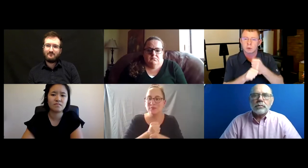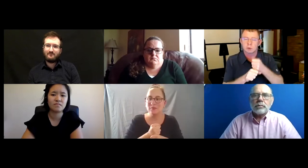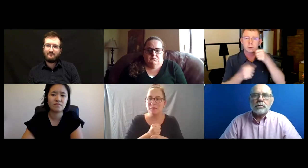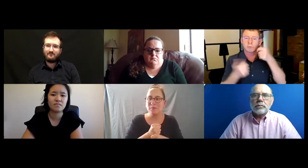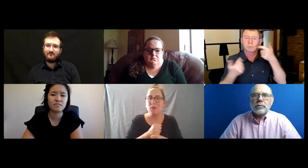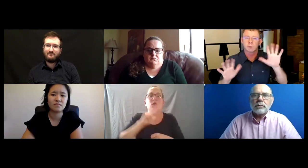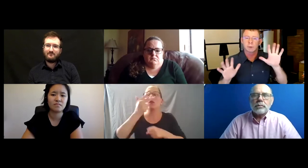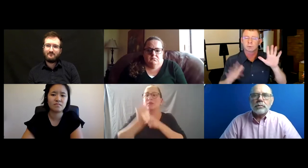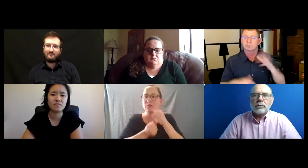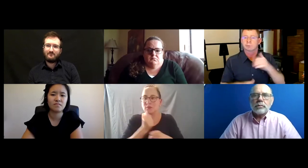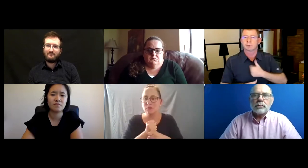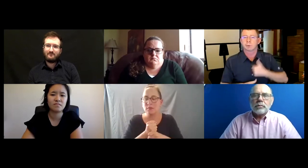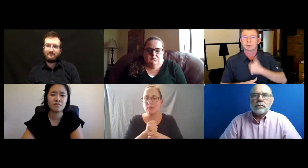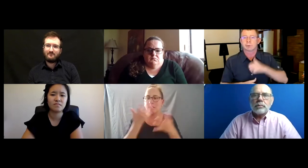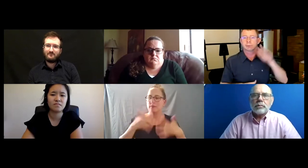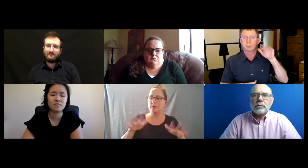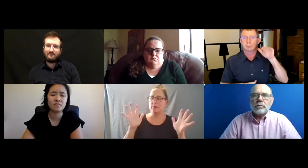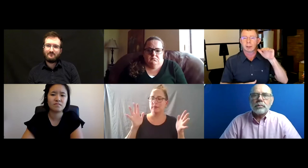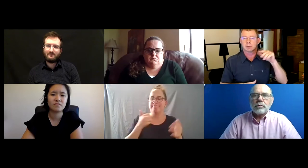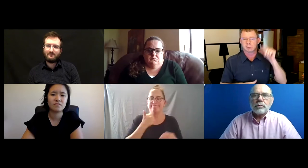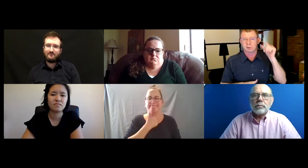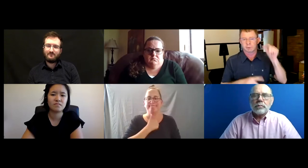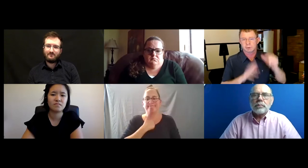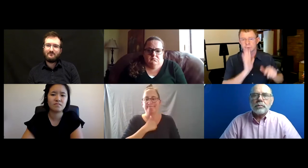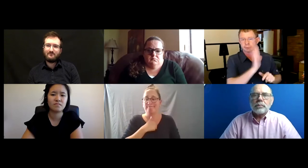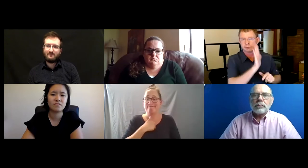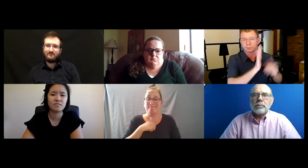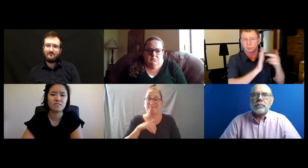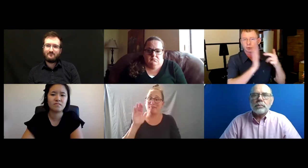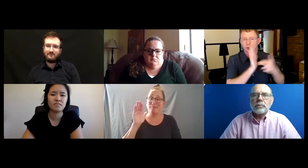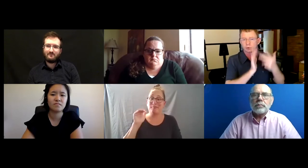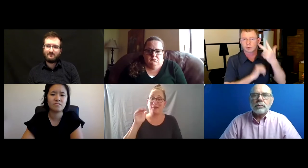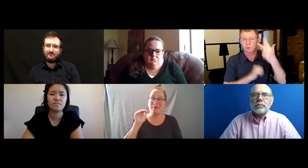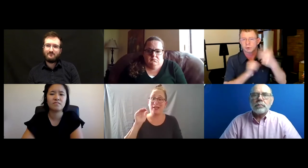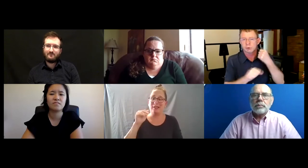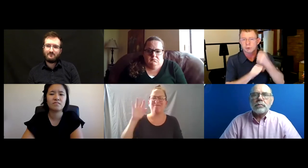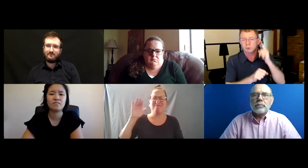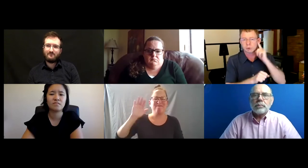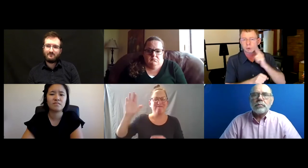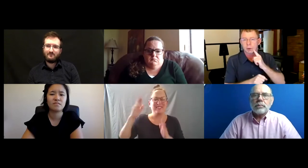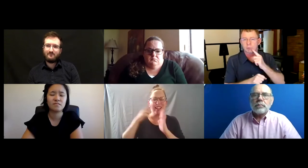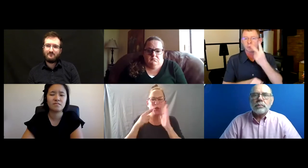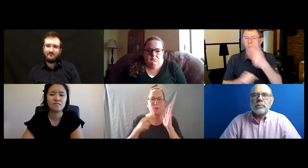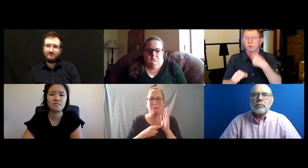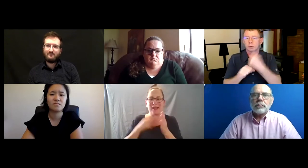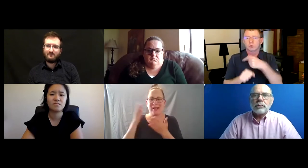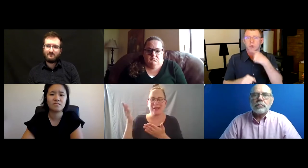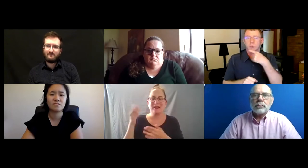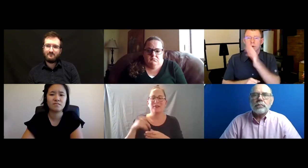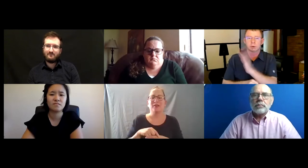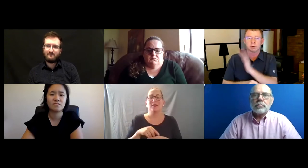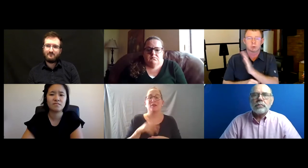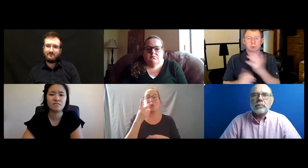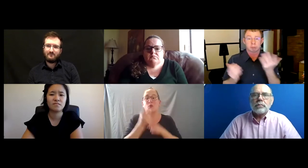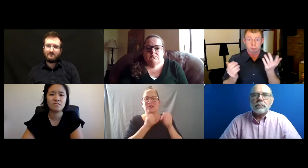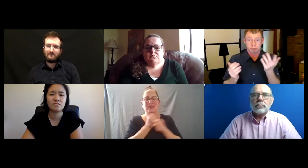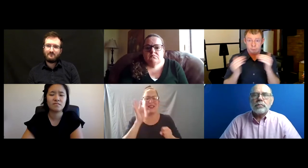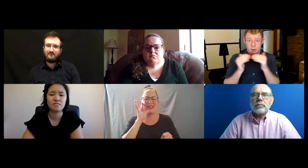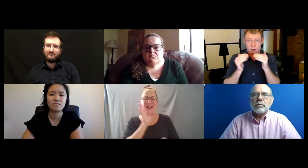1 year isn't going to be enough, quite often a second or third year might not be enough either to graduate. And so the government is cutting